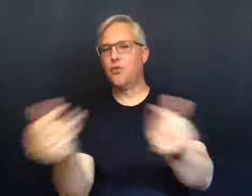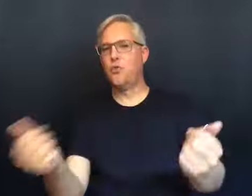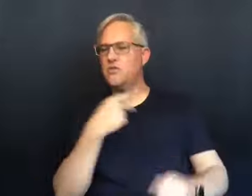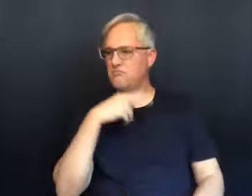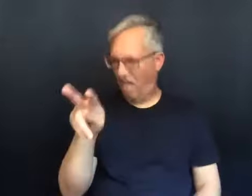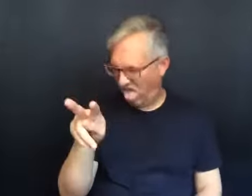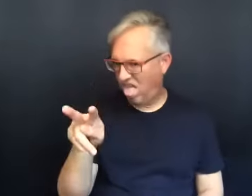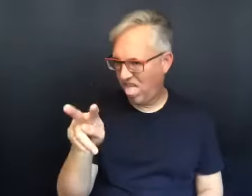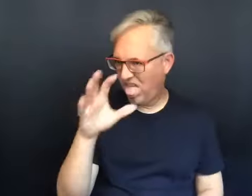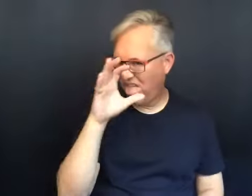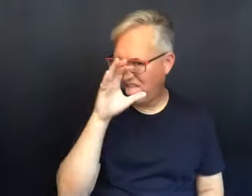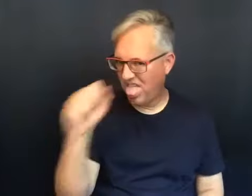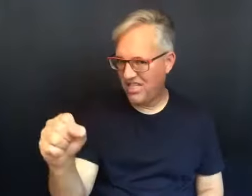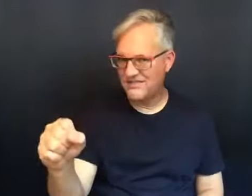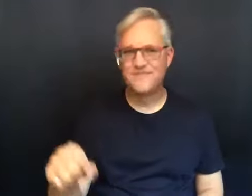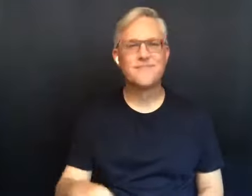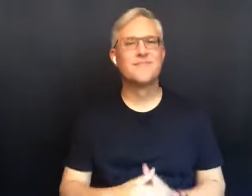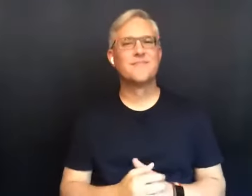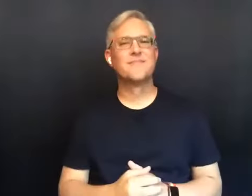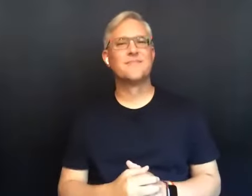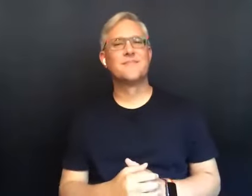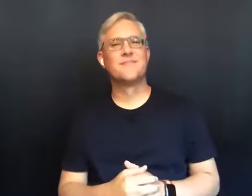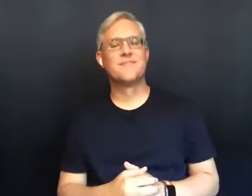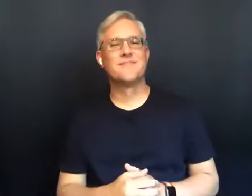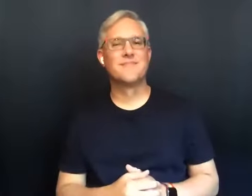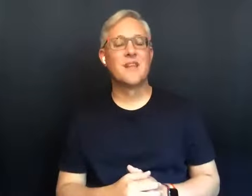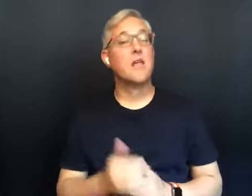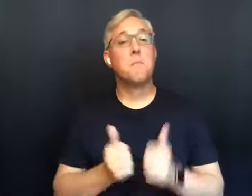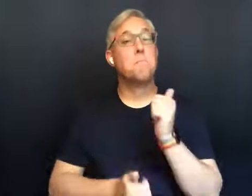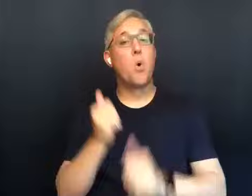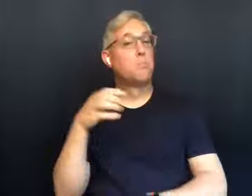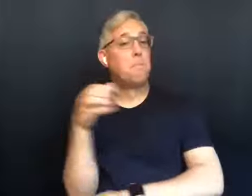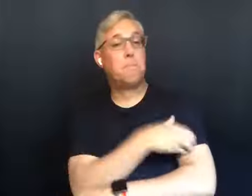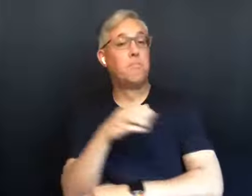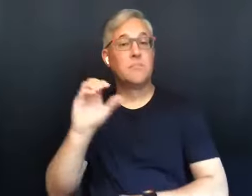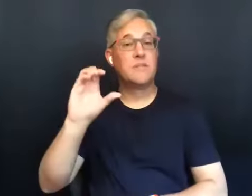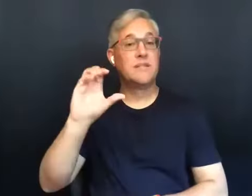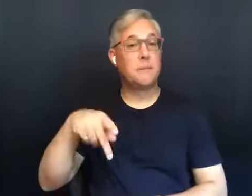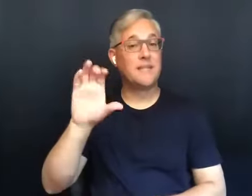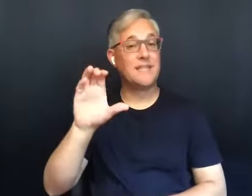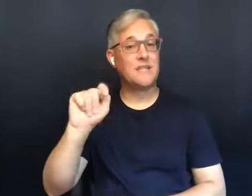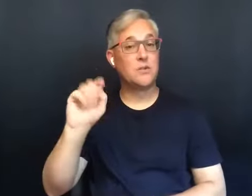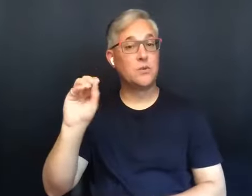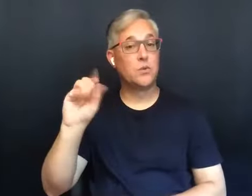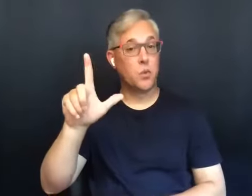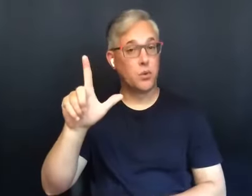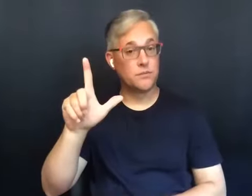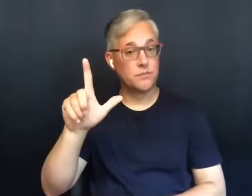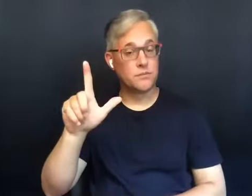I heard a low-tech solution that I thought was just wonderful. And I thought, well, there's probably no more powerful CPC